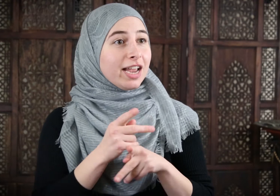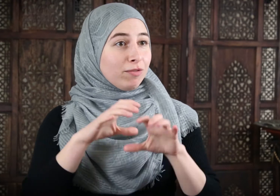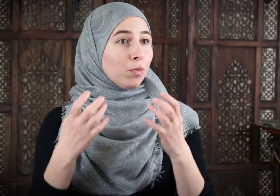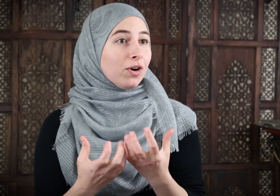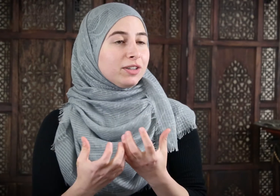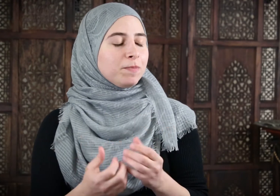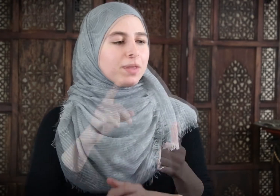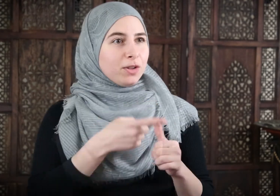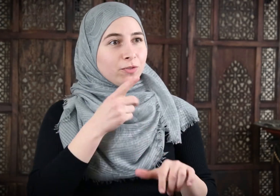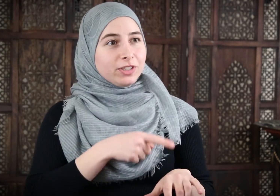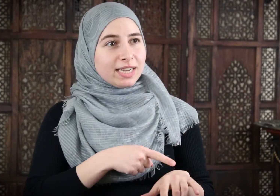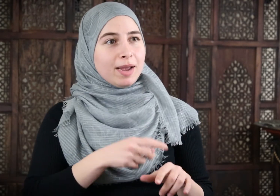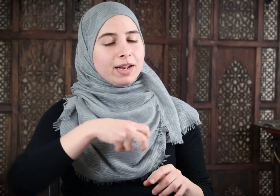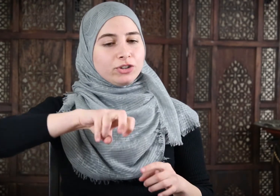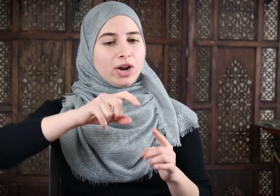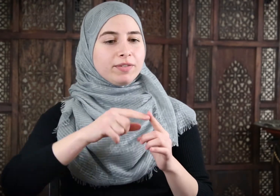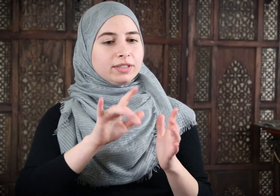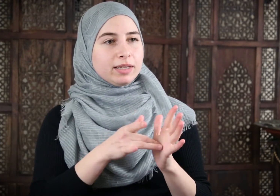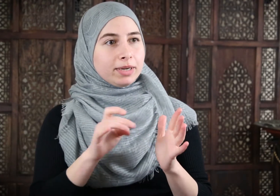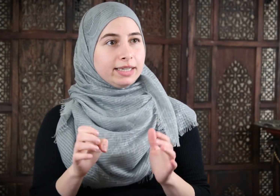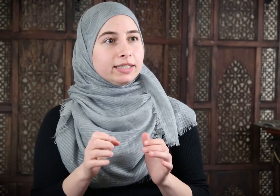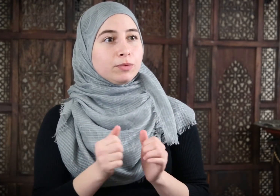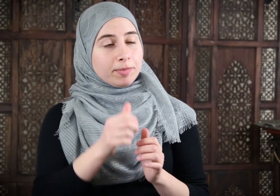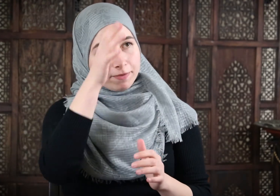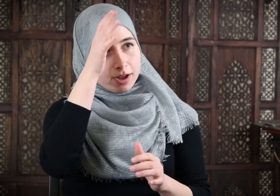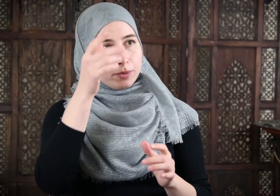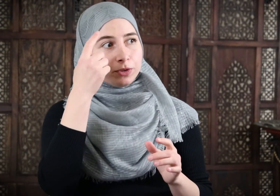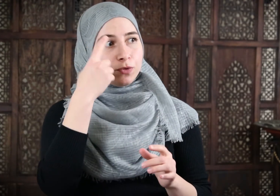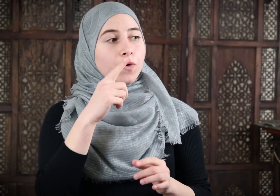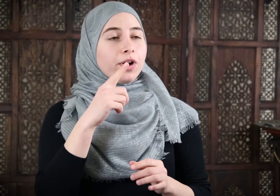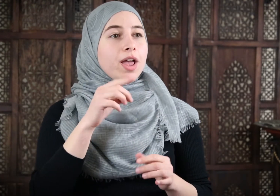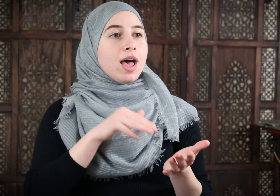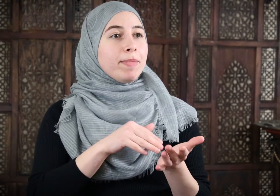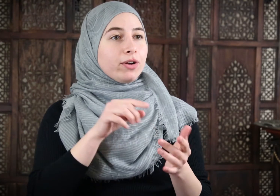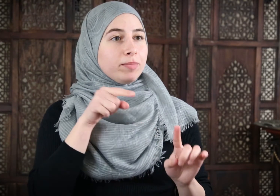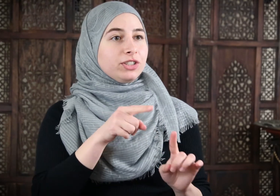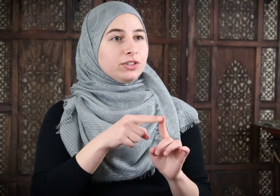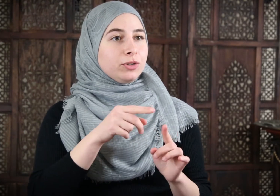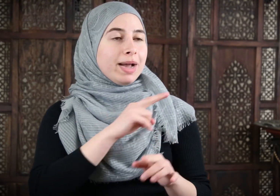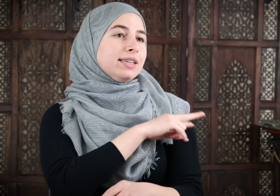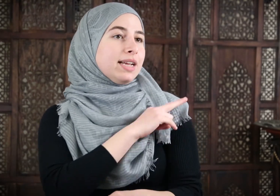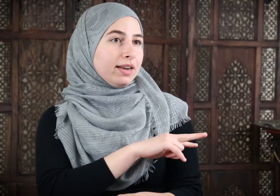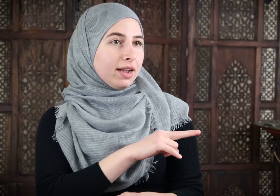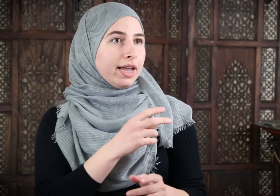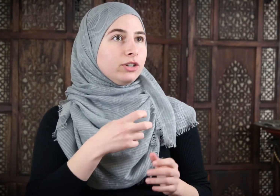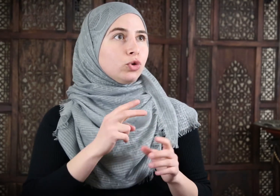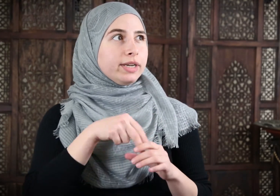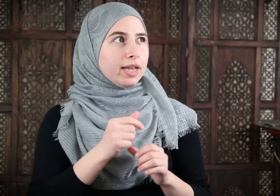care of the world. The first time that I traveled to the Middle East with my father was for a medical mission to Palestine. I joined him